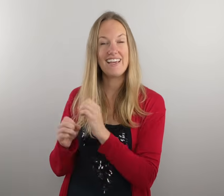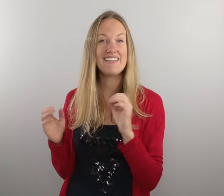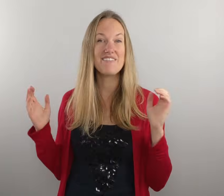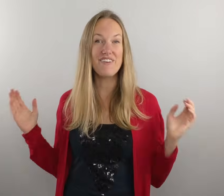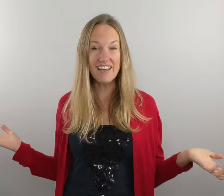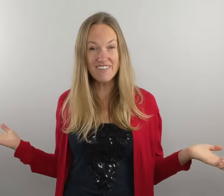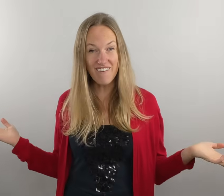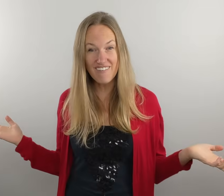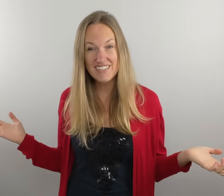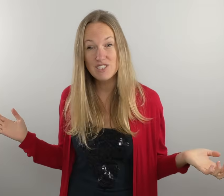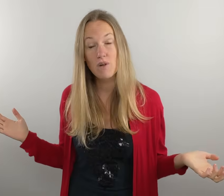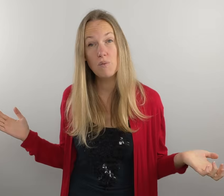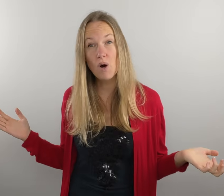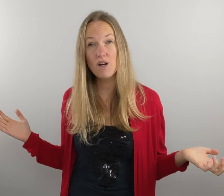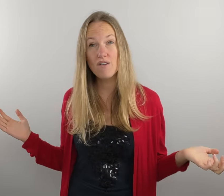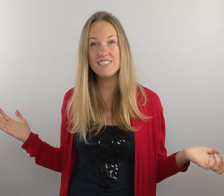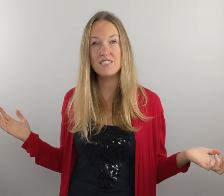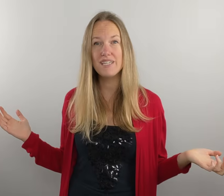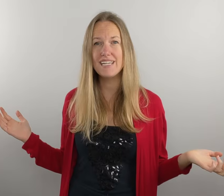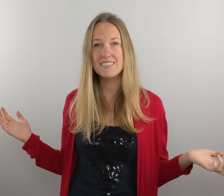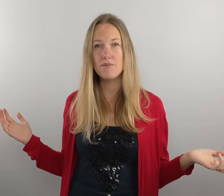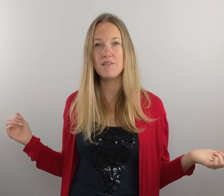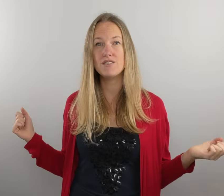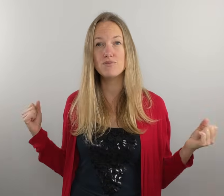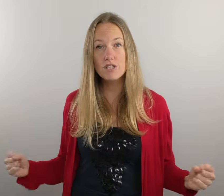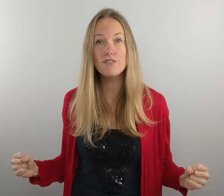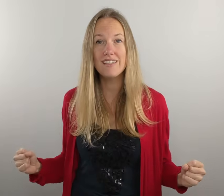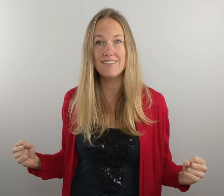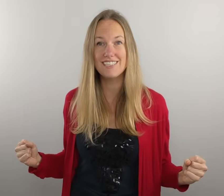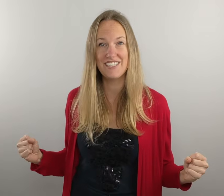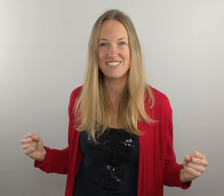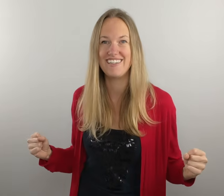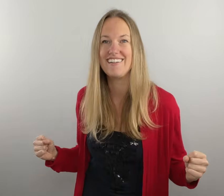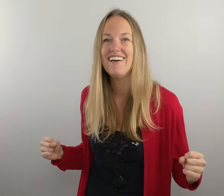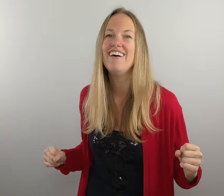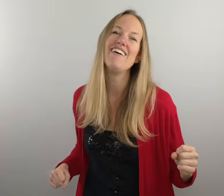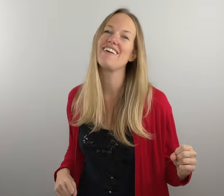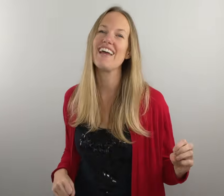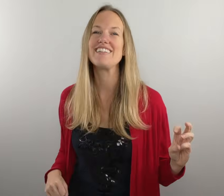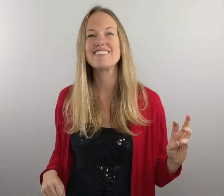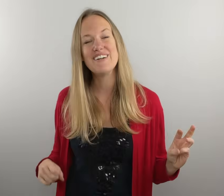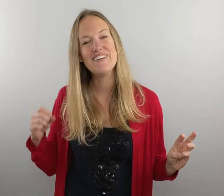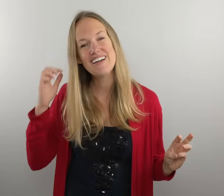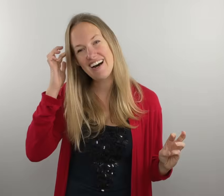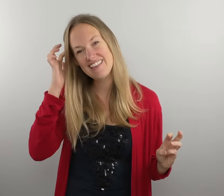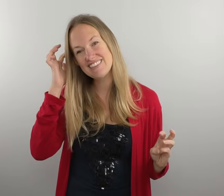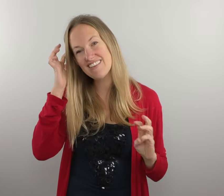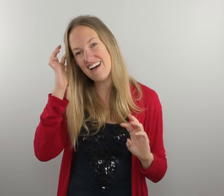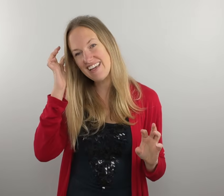and then final chorus, we won't go until we get some, these rude little children. Okay, so there's a lot in